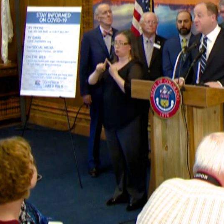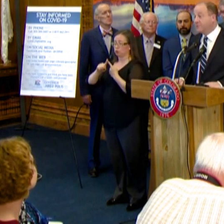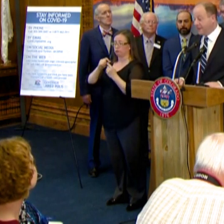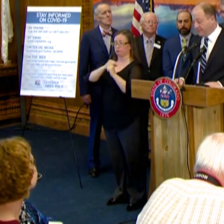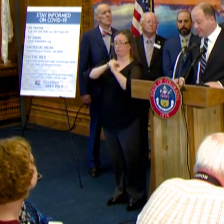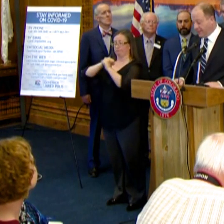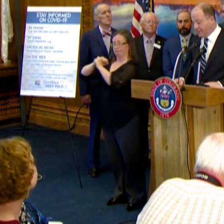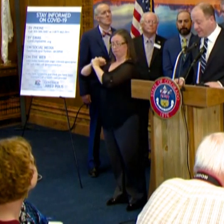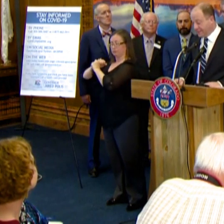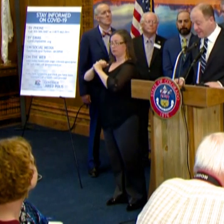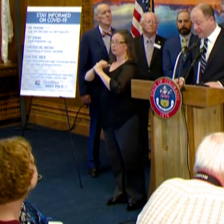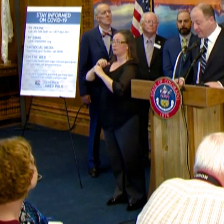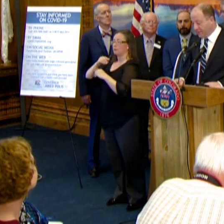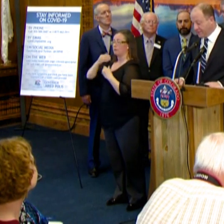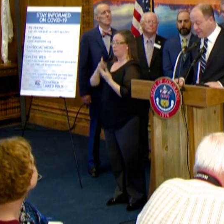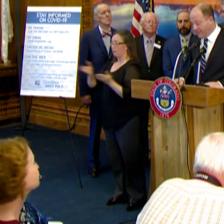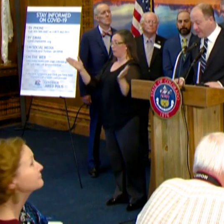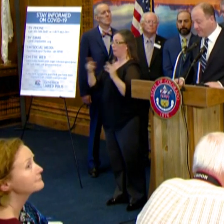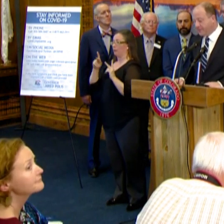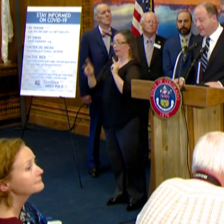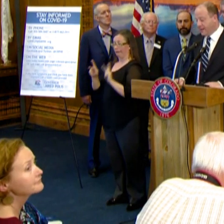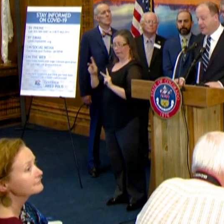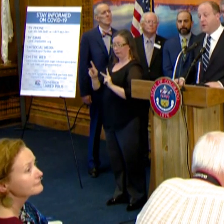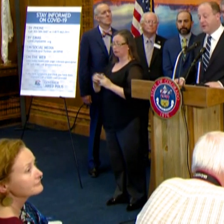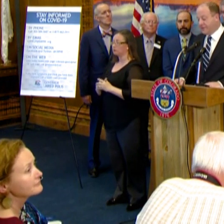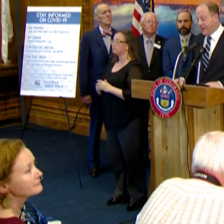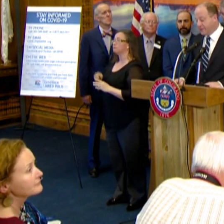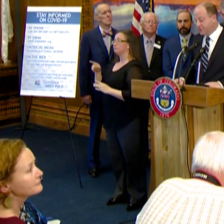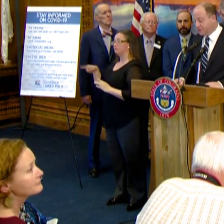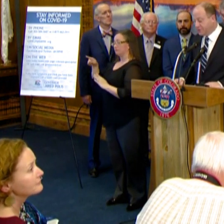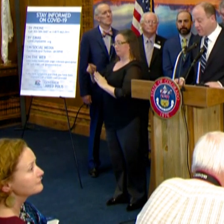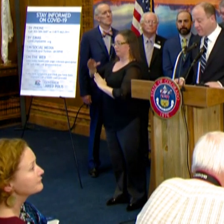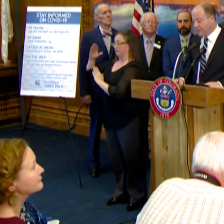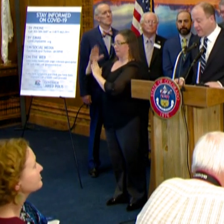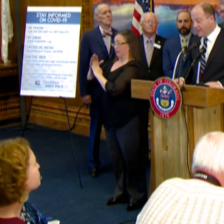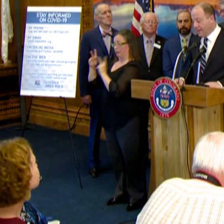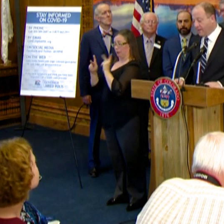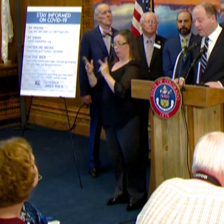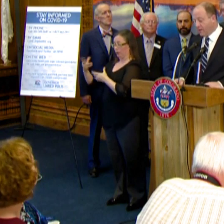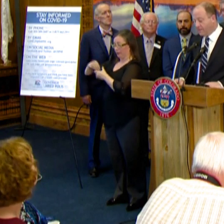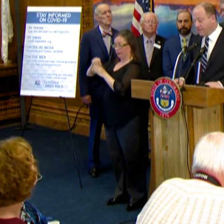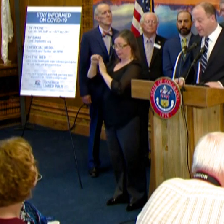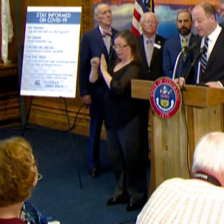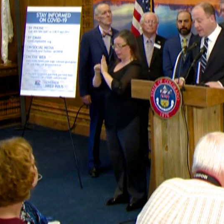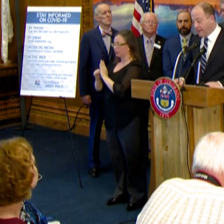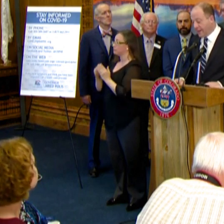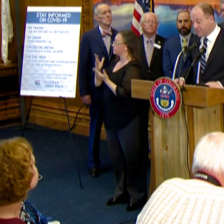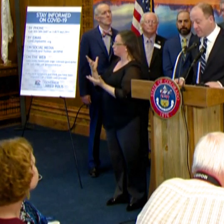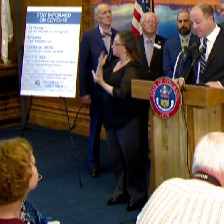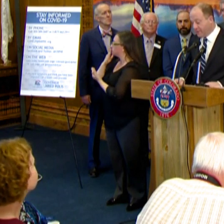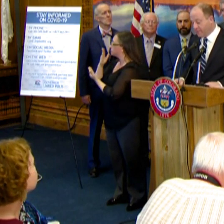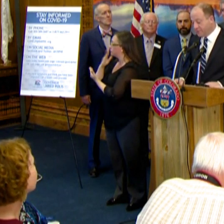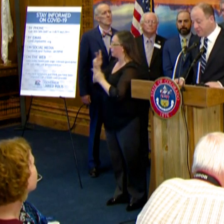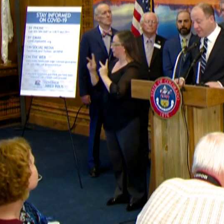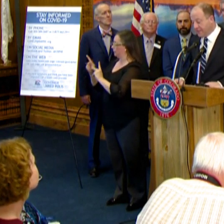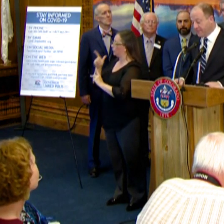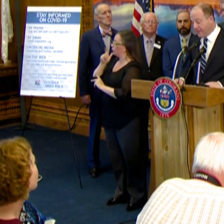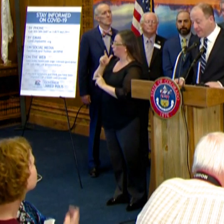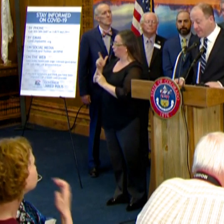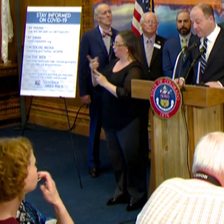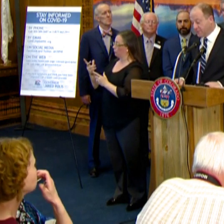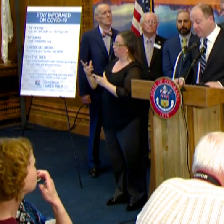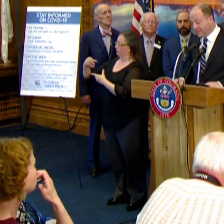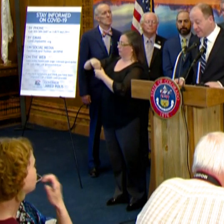most knowledgeable people in the state on this topic, and I want to thank those who serve on our Expert